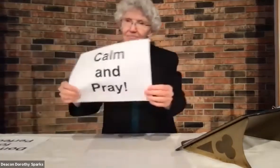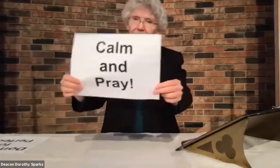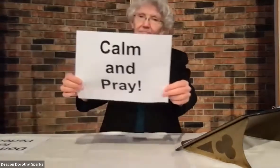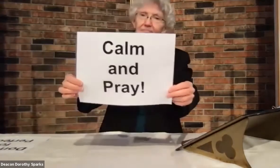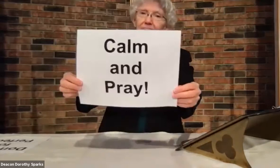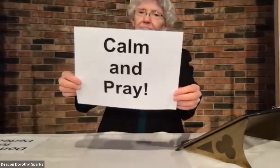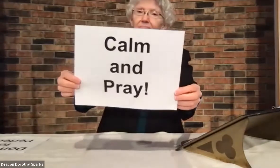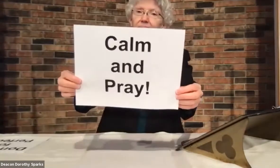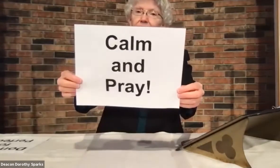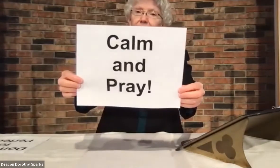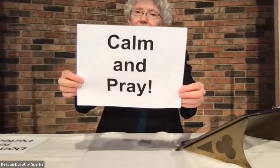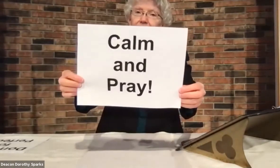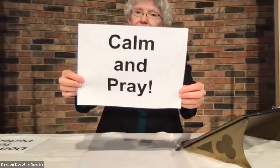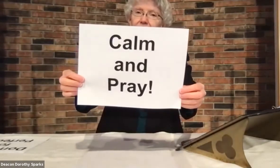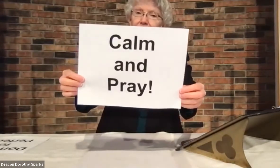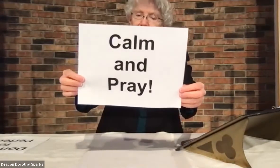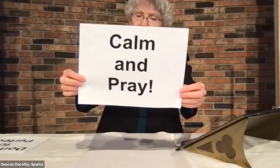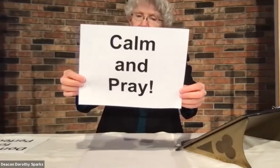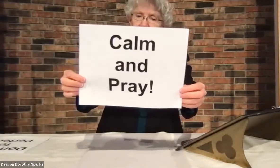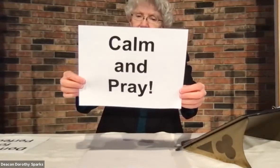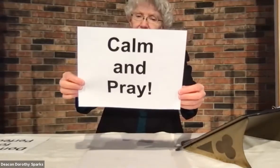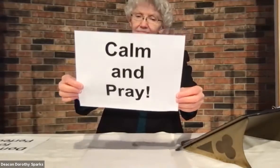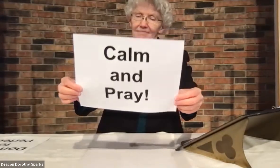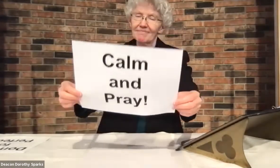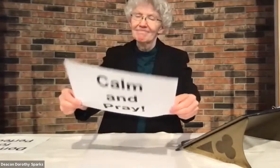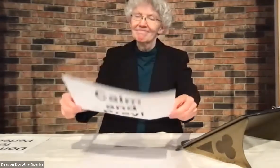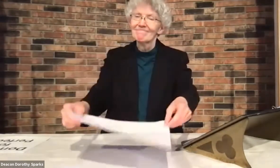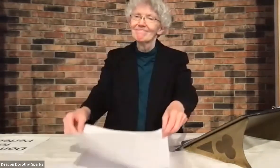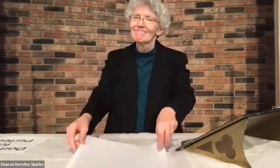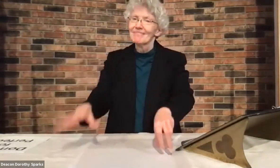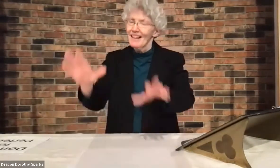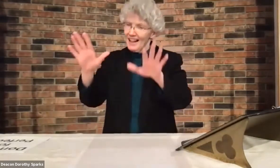And one of them said to be calm and pray,